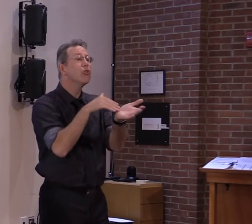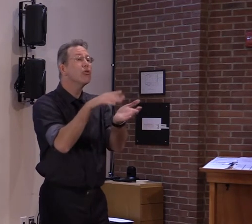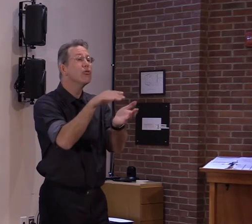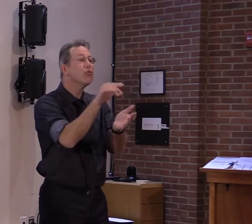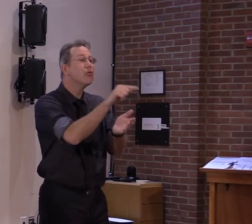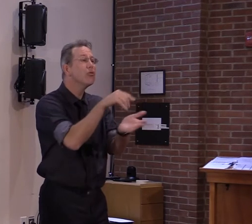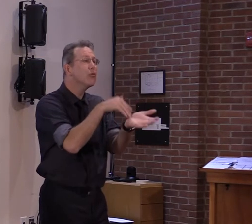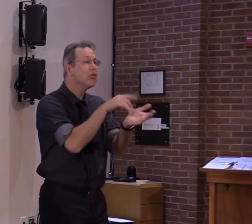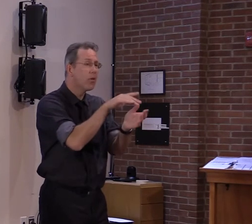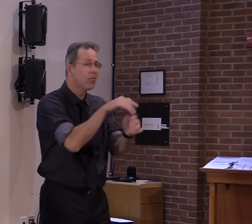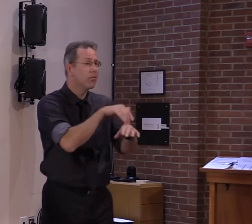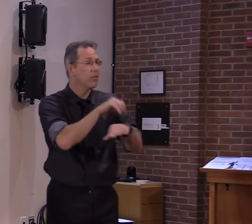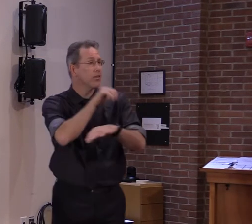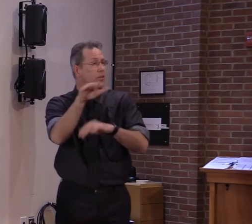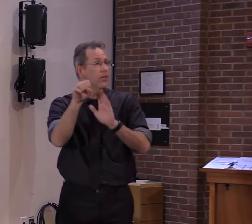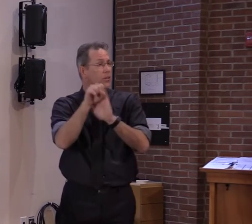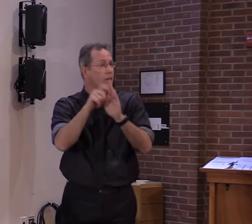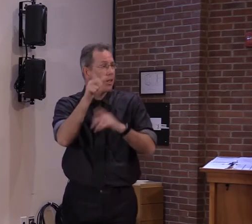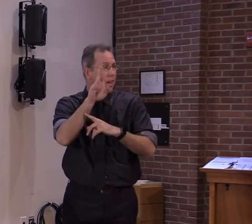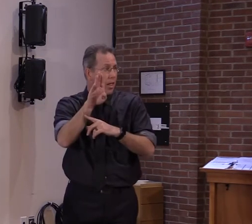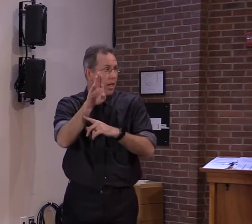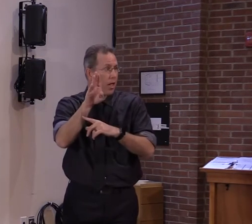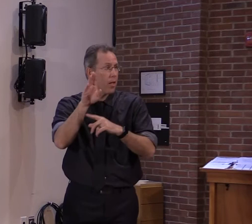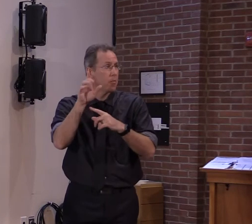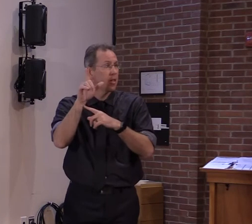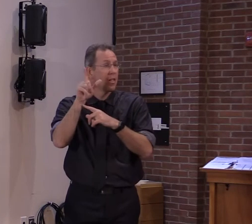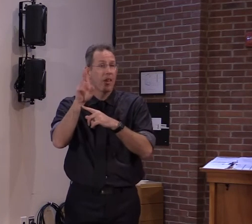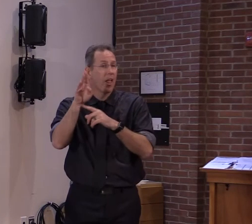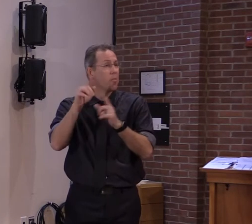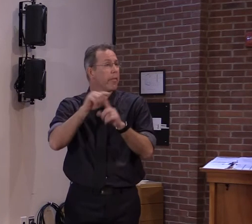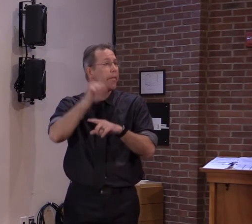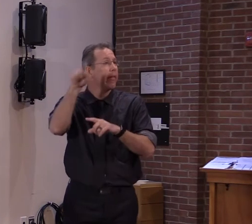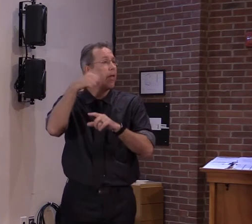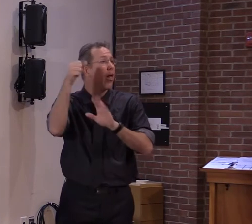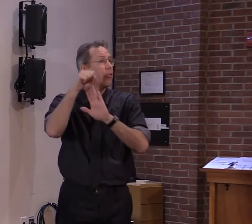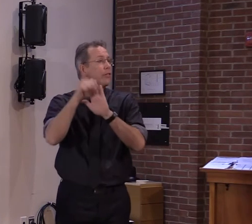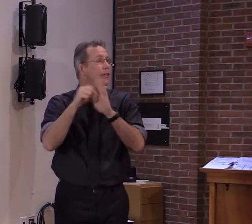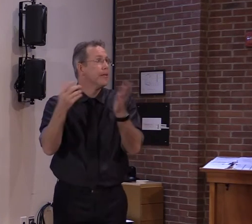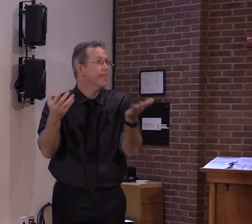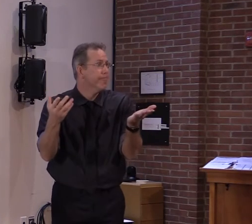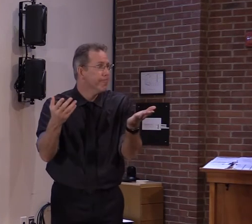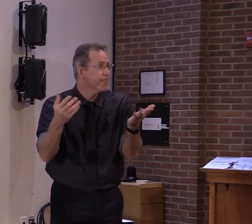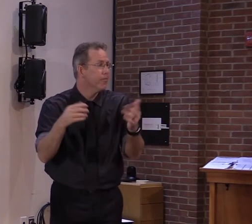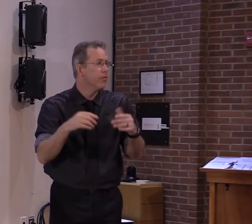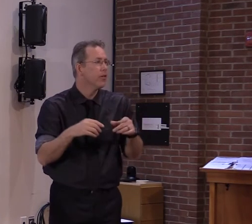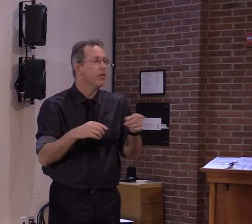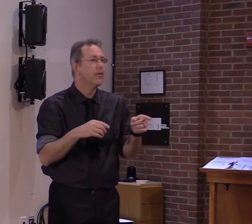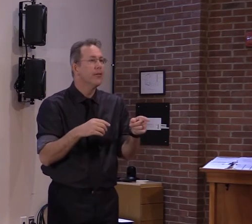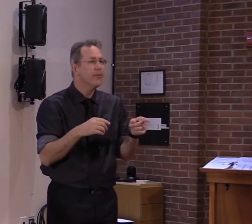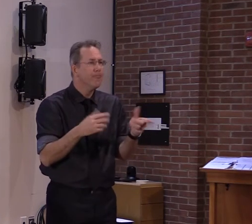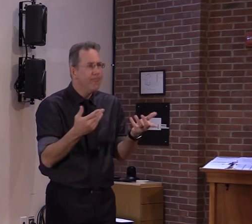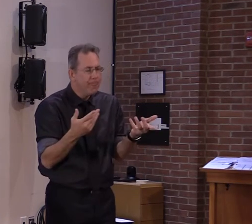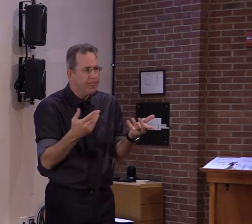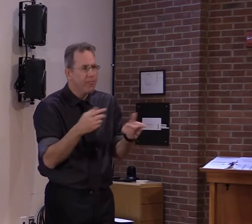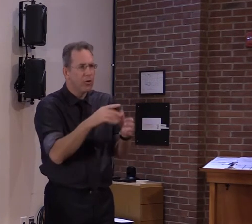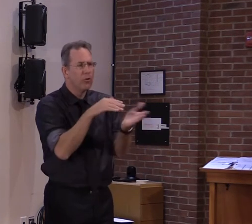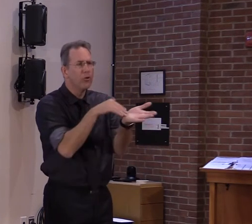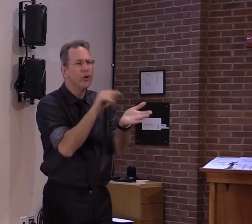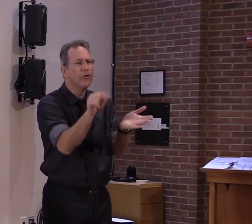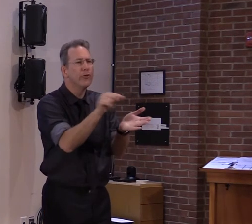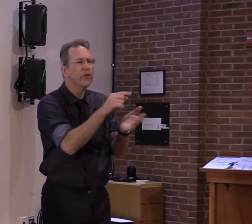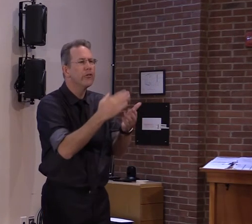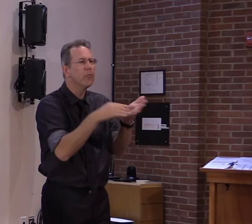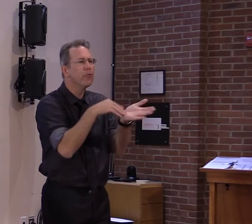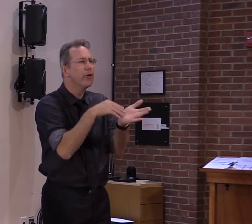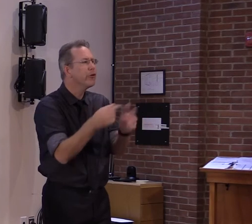the specimens out of state to out of state labs. There has been a backlog